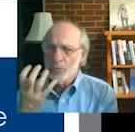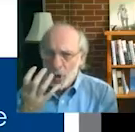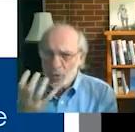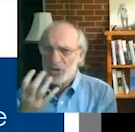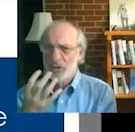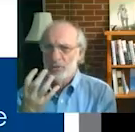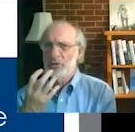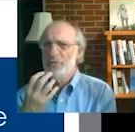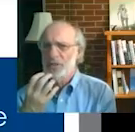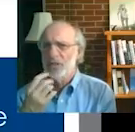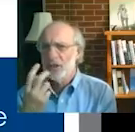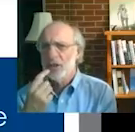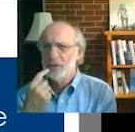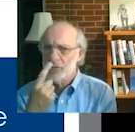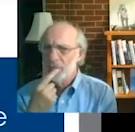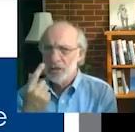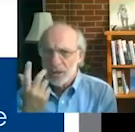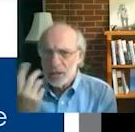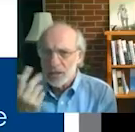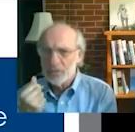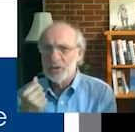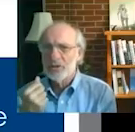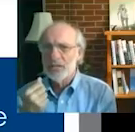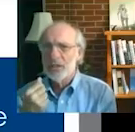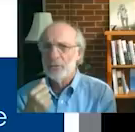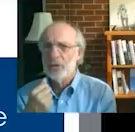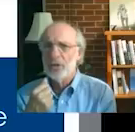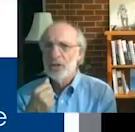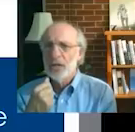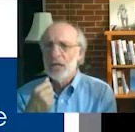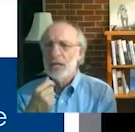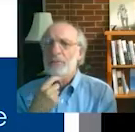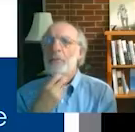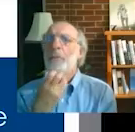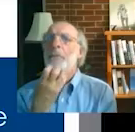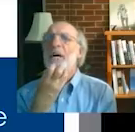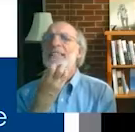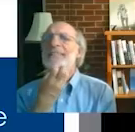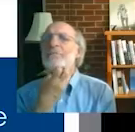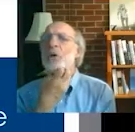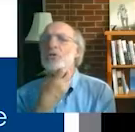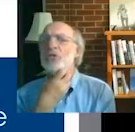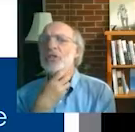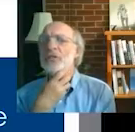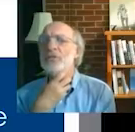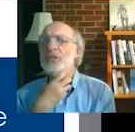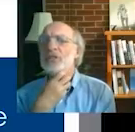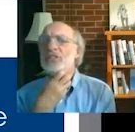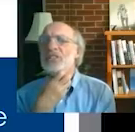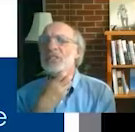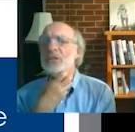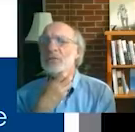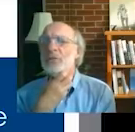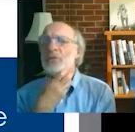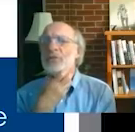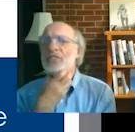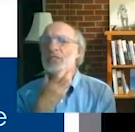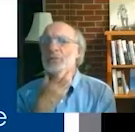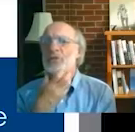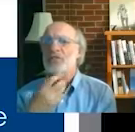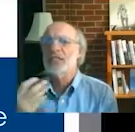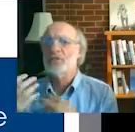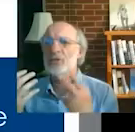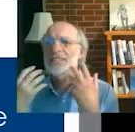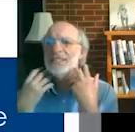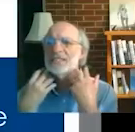or most of the movements, not all, the lips are available, but most of the movements